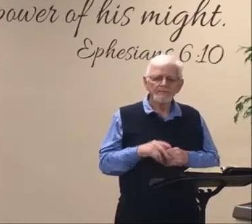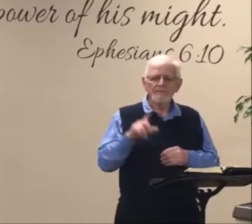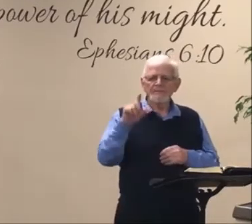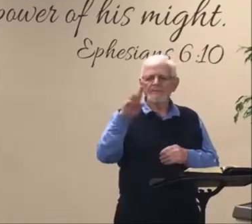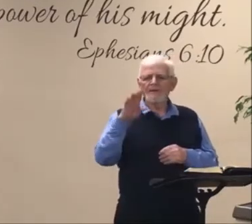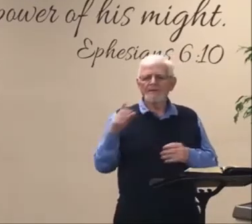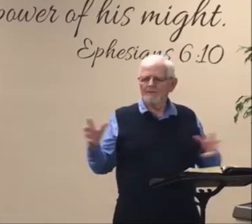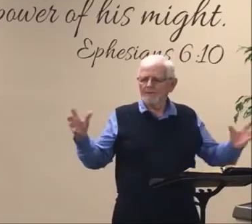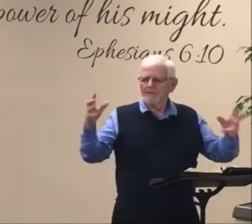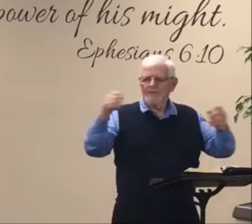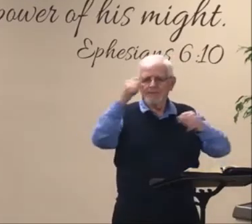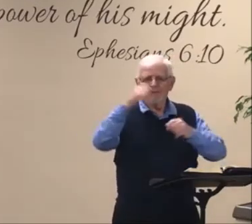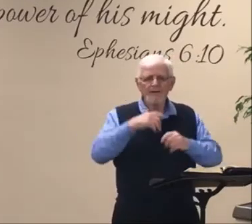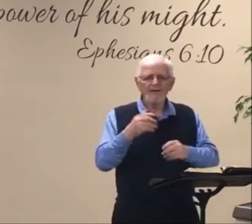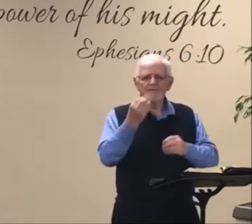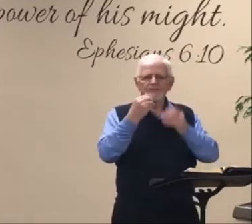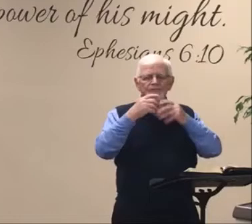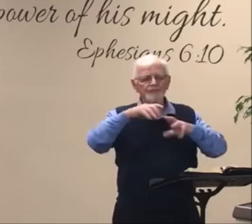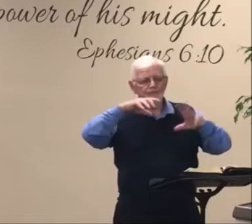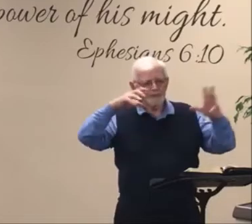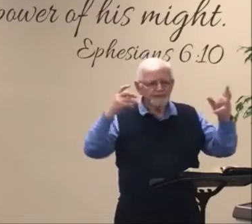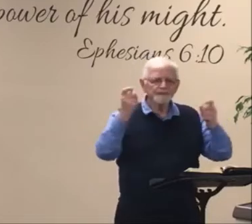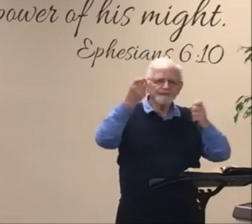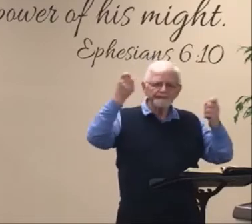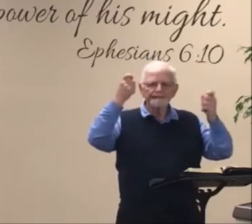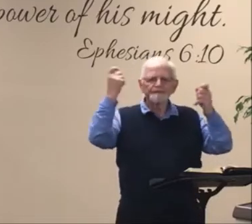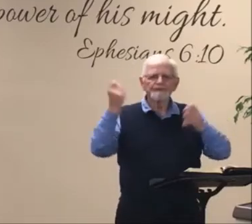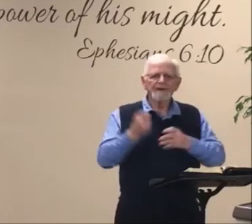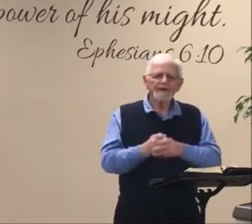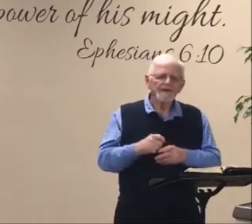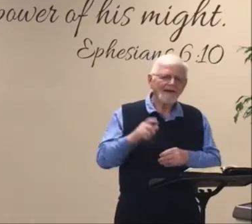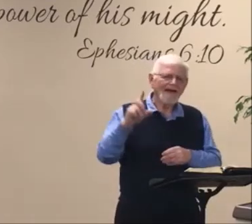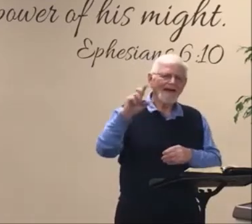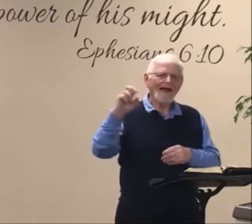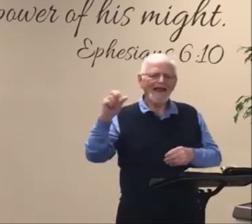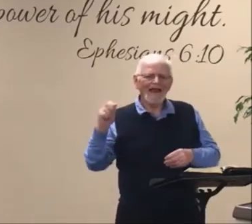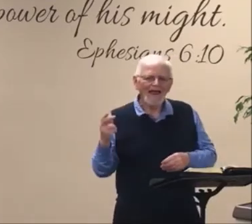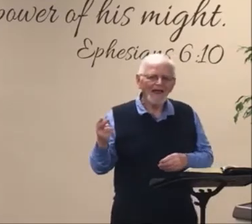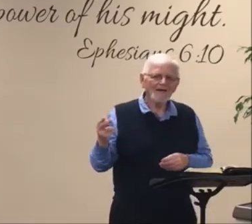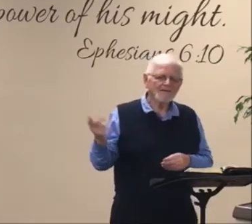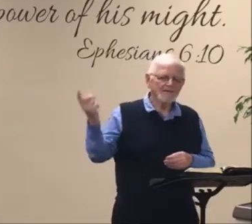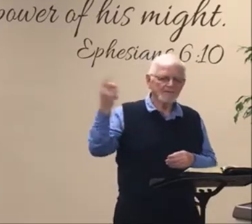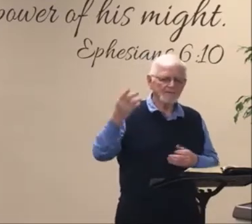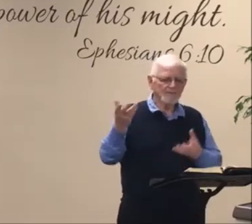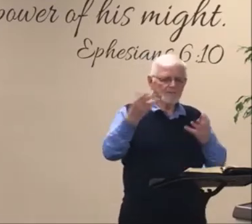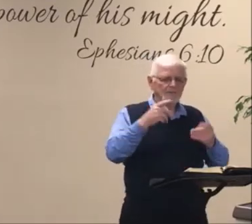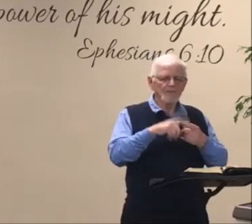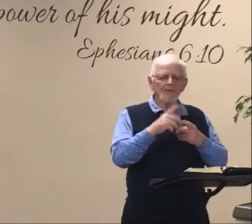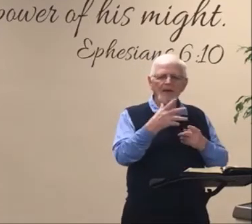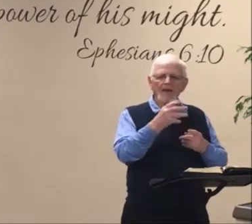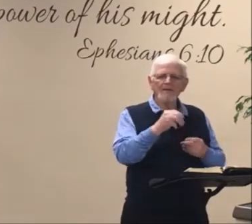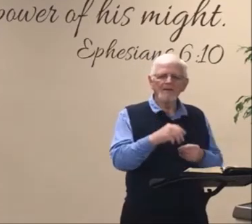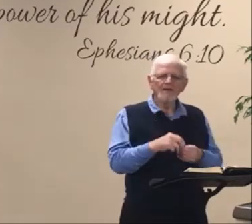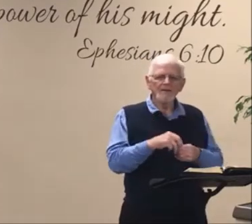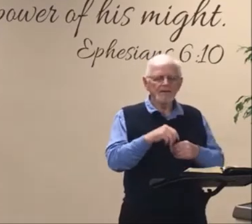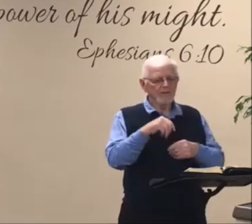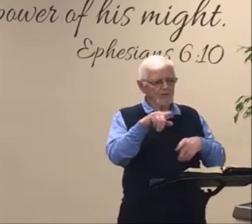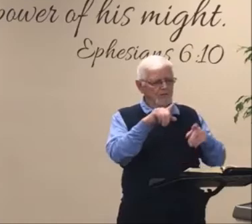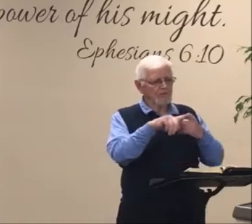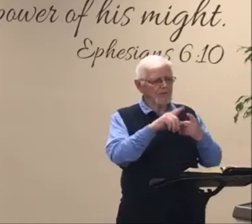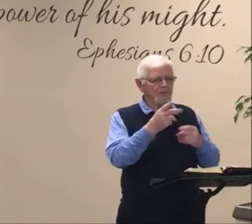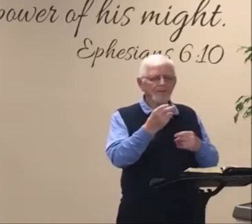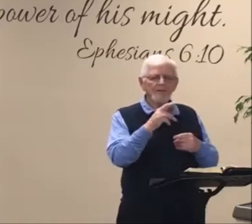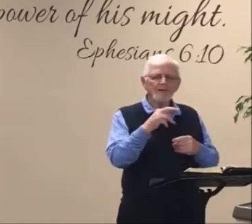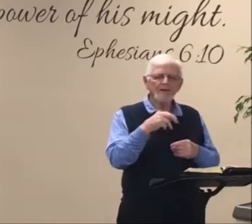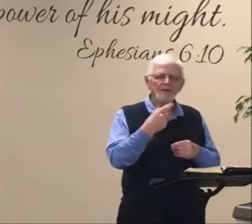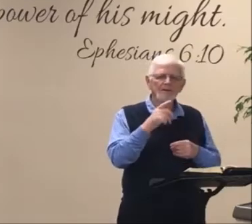men of the place and made a feast. And it came to pass in that evening that he took Leah, his daughter, and brought her unto him. And he went unto her, and